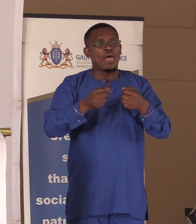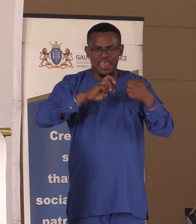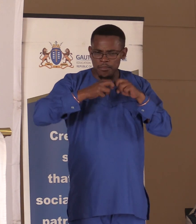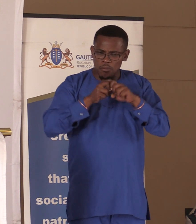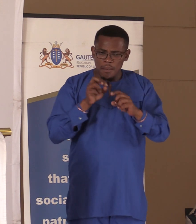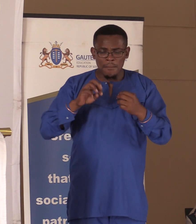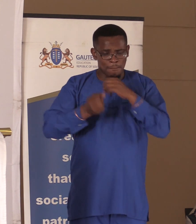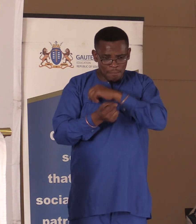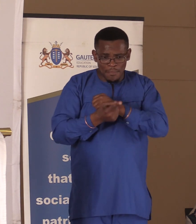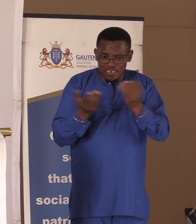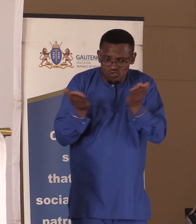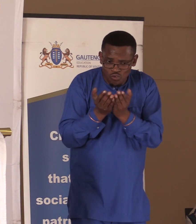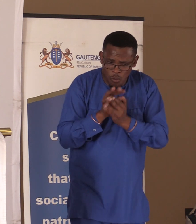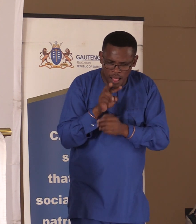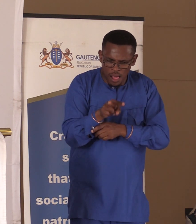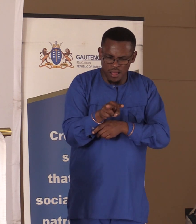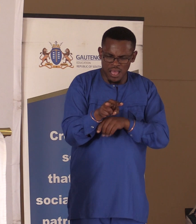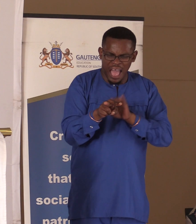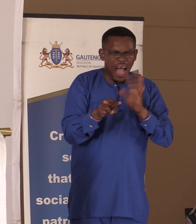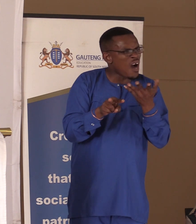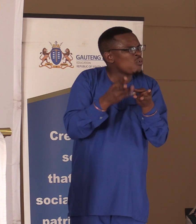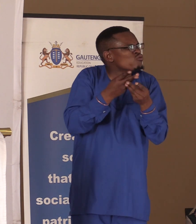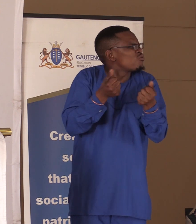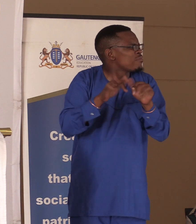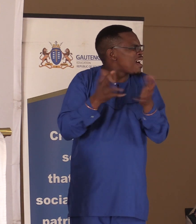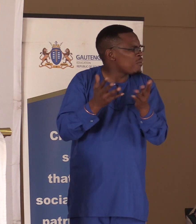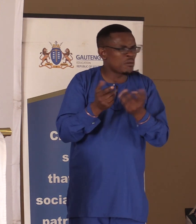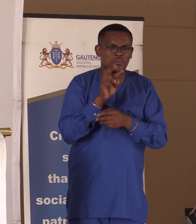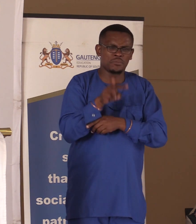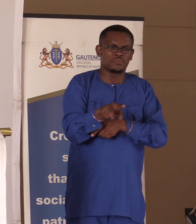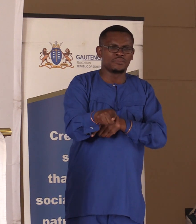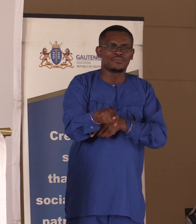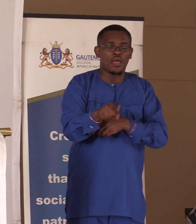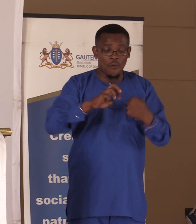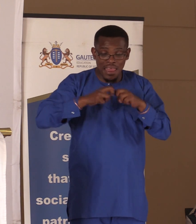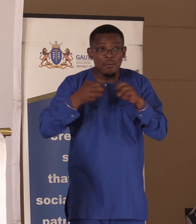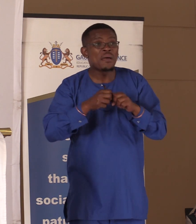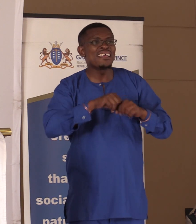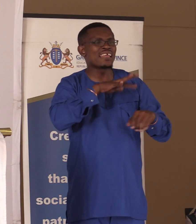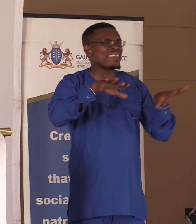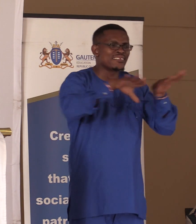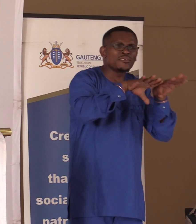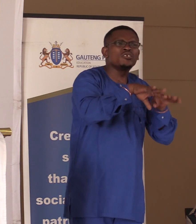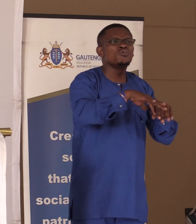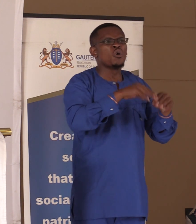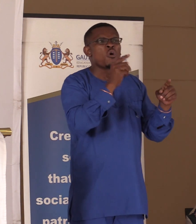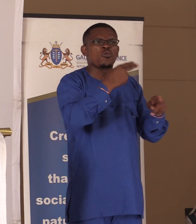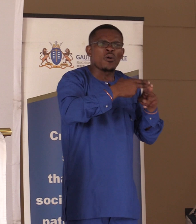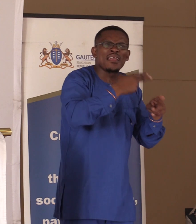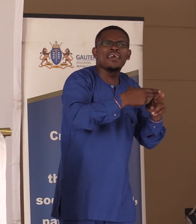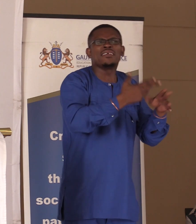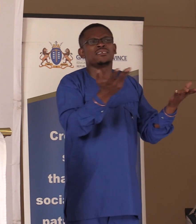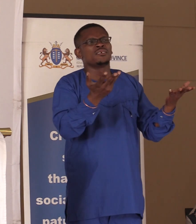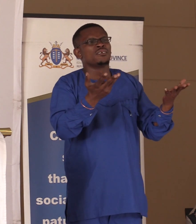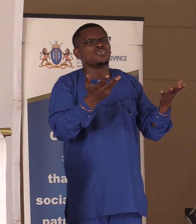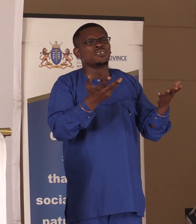problem in the school, they say, but how can we solve it? Whether that problem is a dirty toilet, whether that